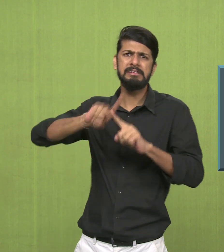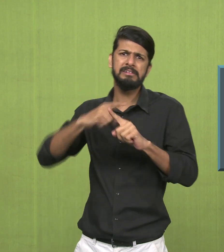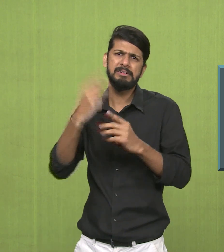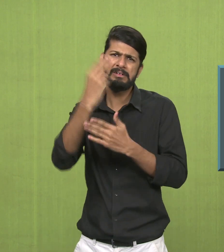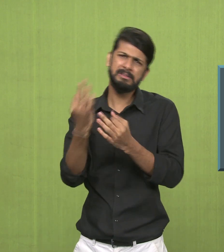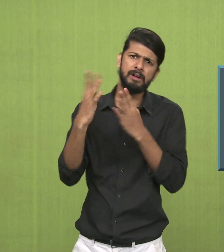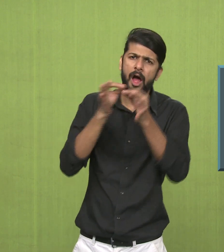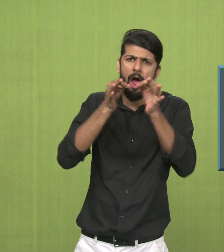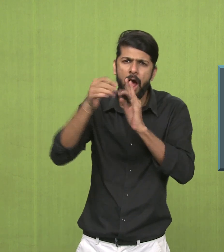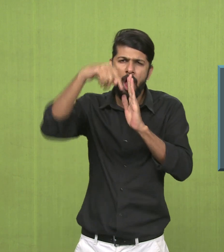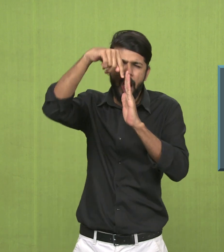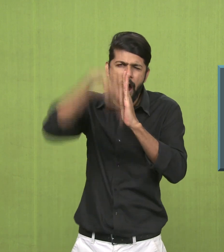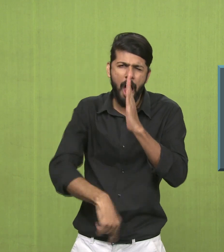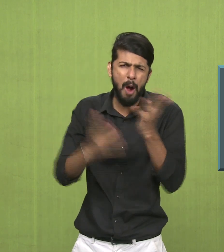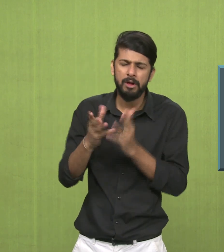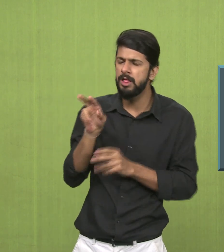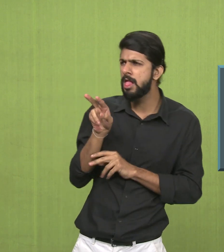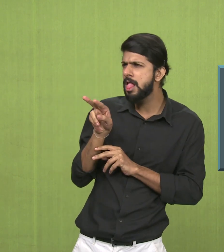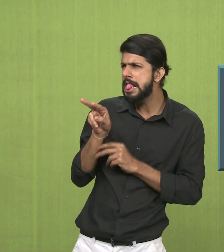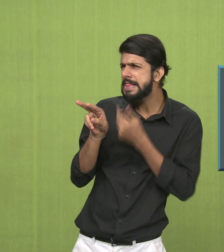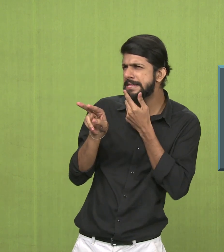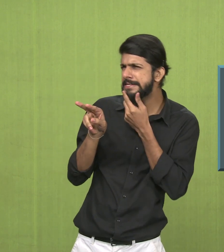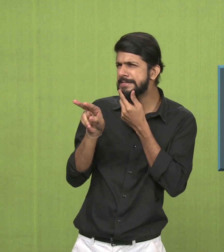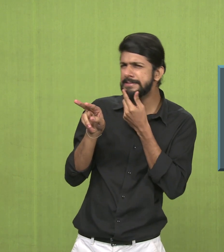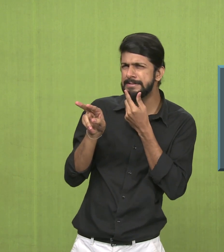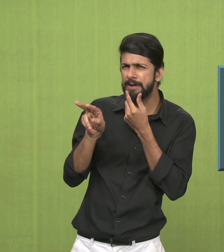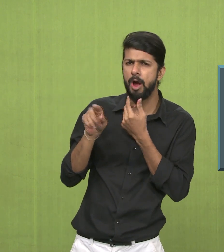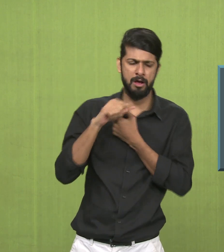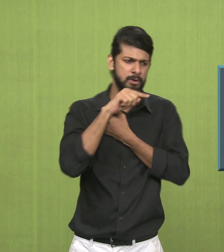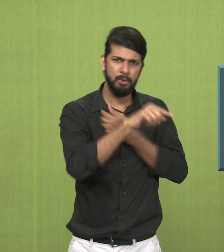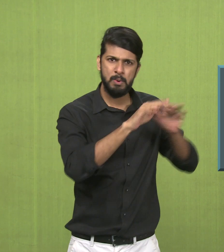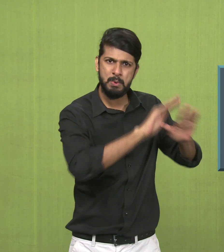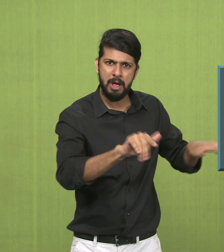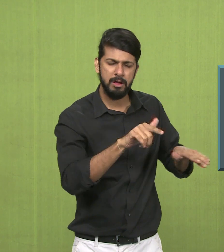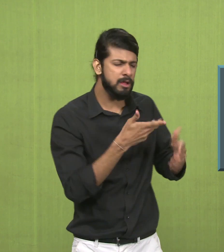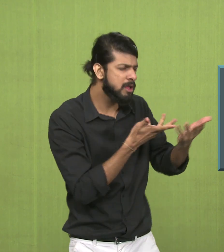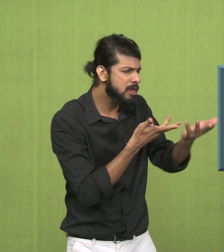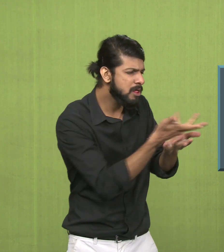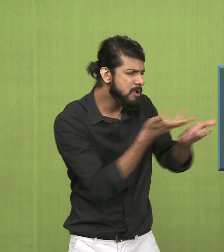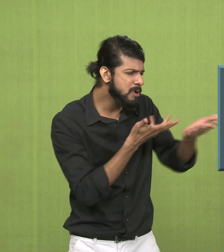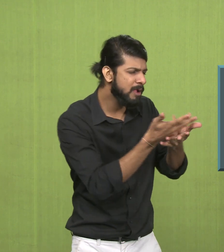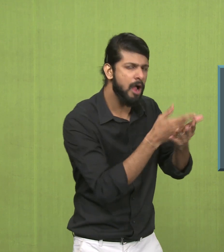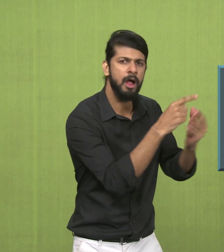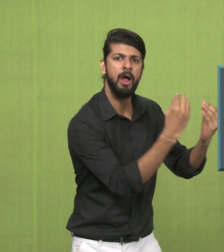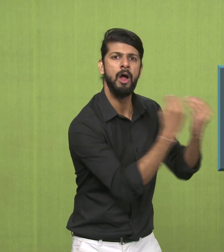learnt oil painting and the basics of oil painting from one of the students.